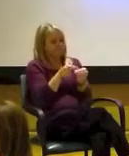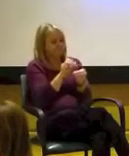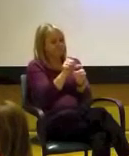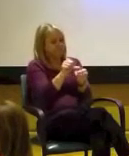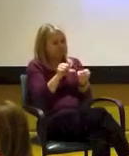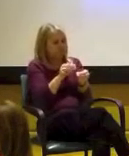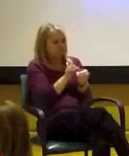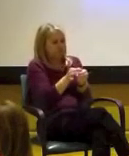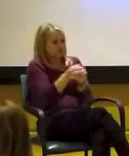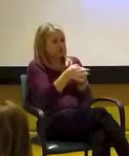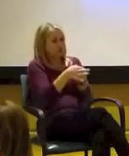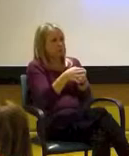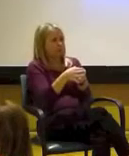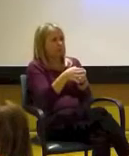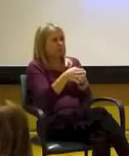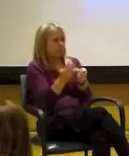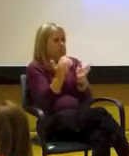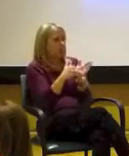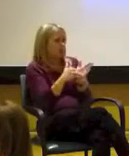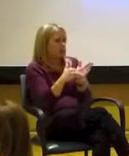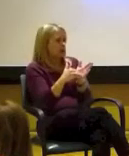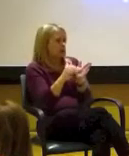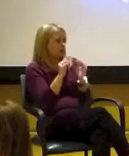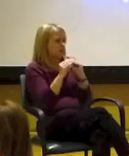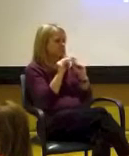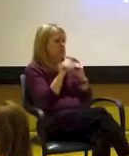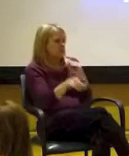cases to correct that.